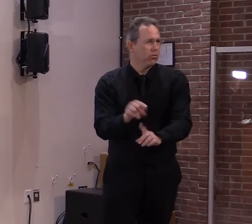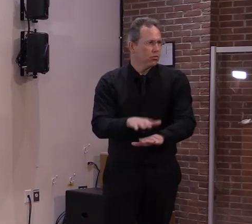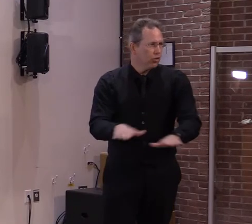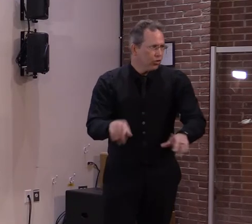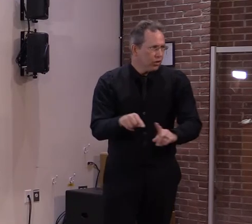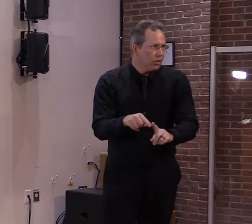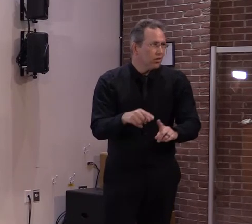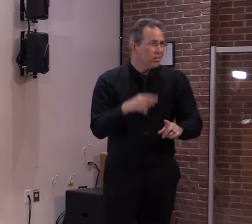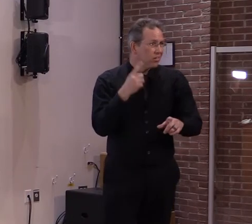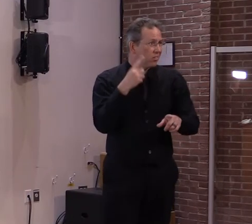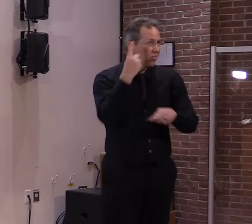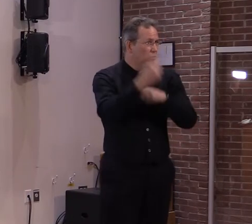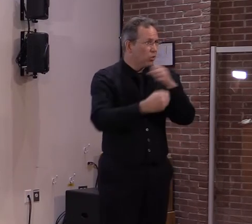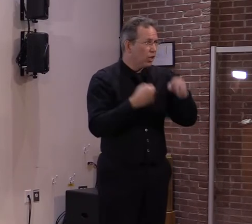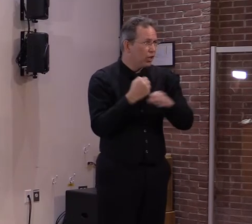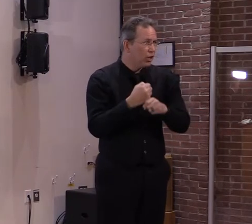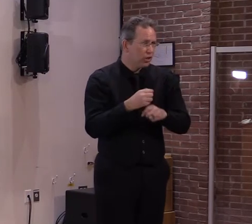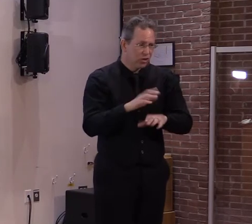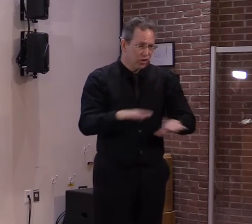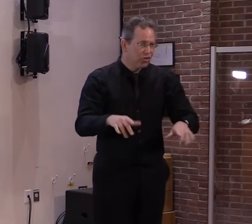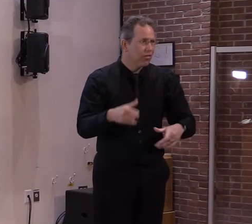getting back to in person.